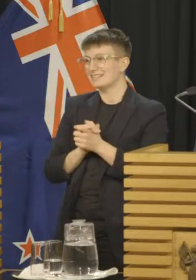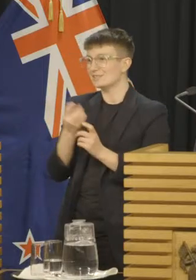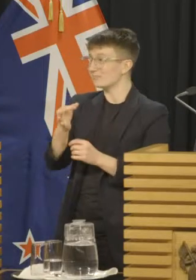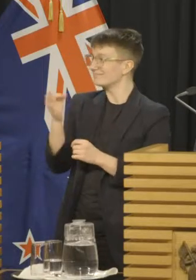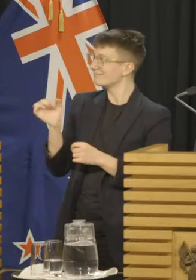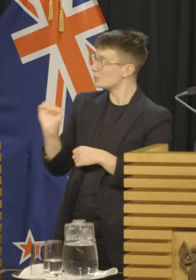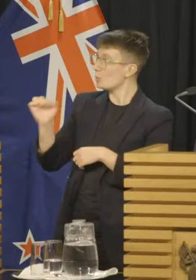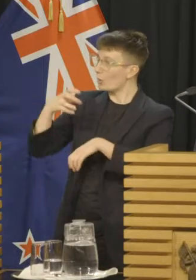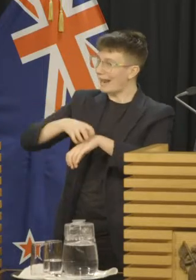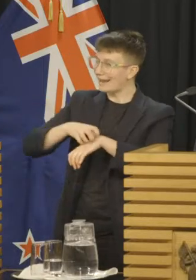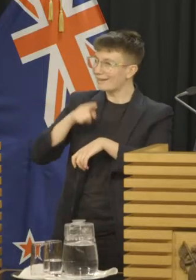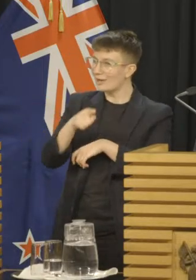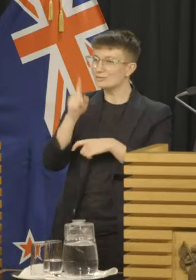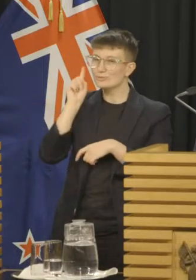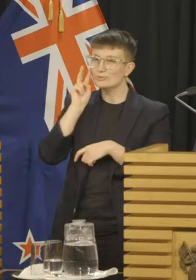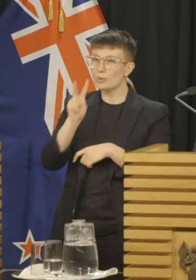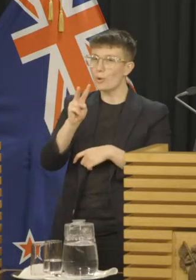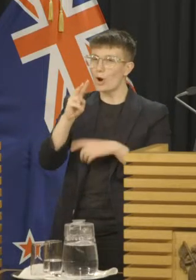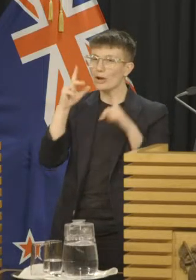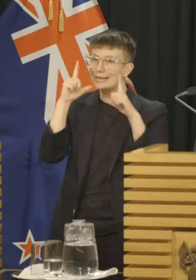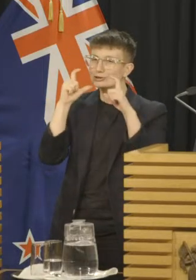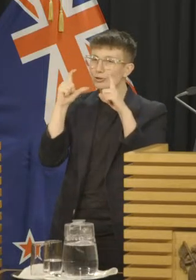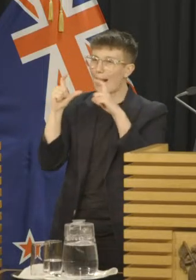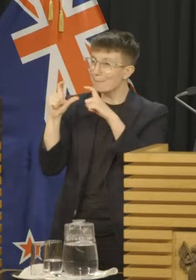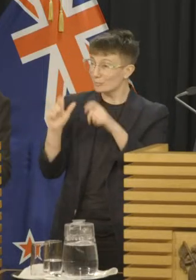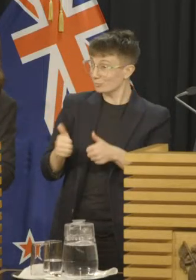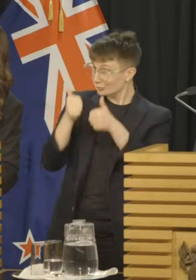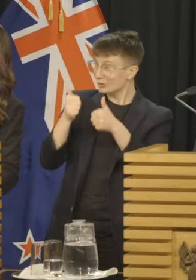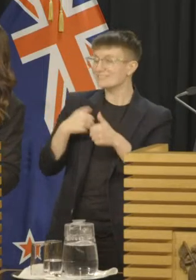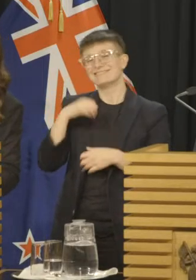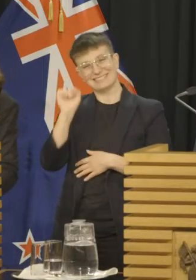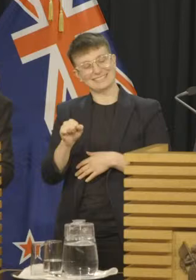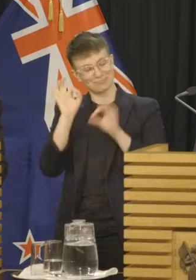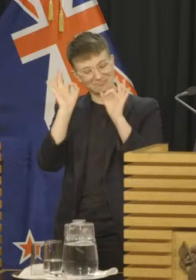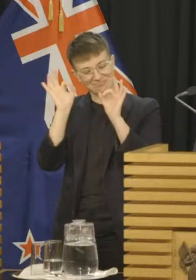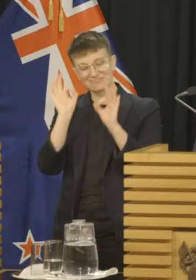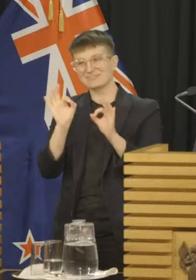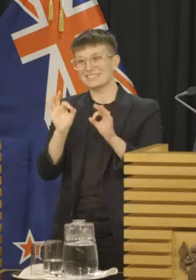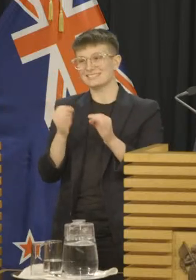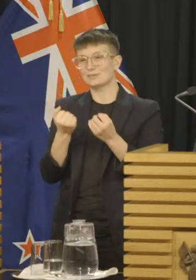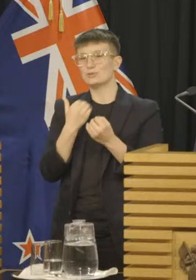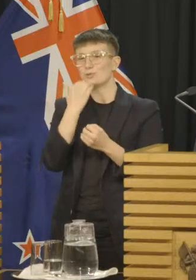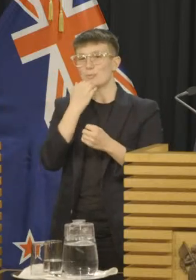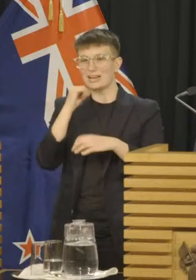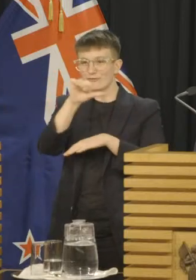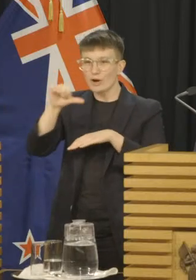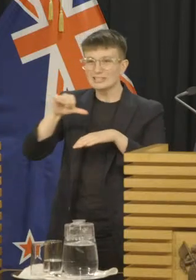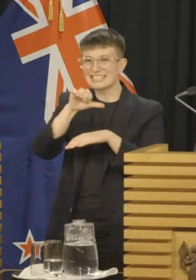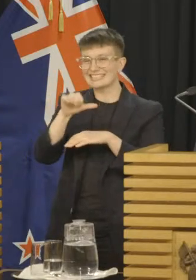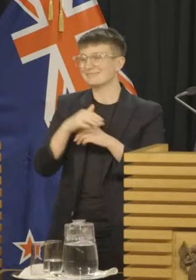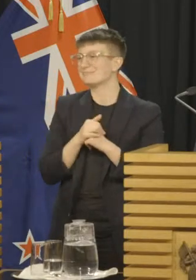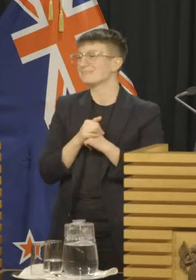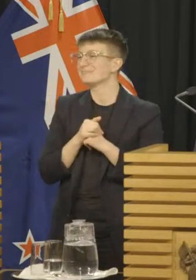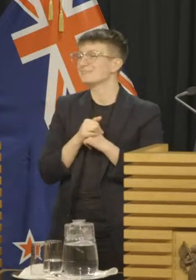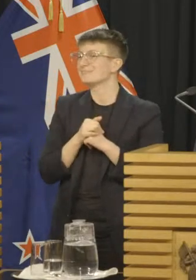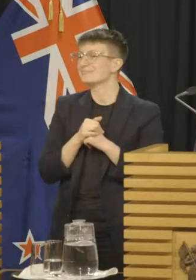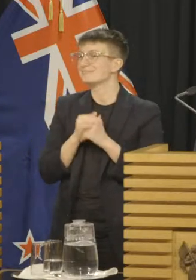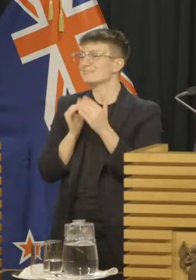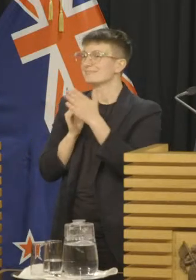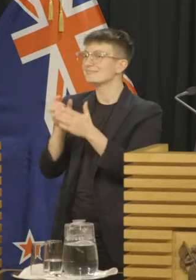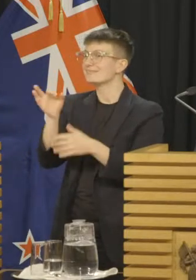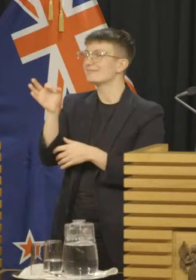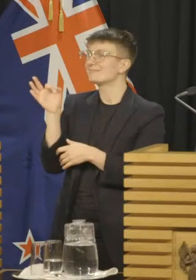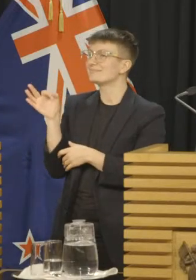you can imagine. But any last questions? I'll take two more. Audrey, and then the front. You said you were going to be talking to other leaders this